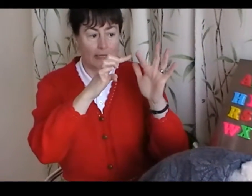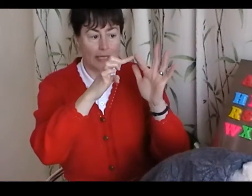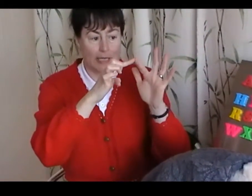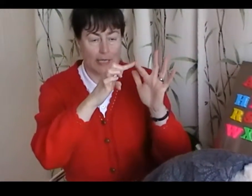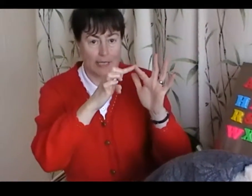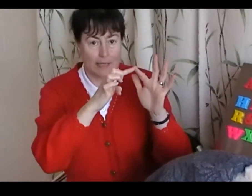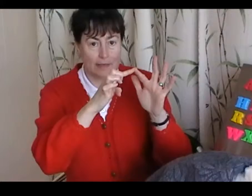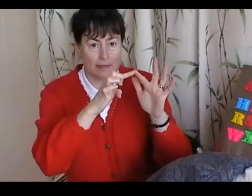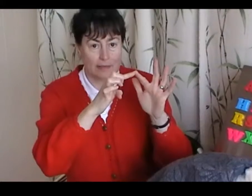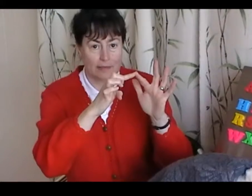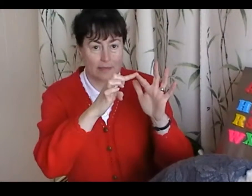E,